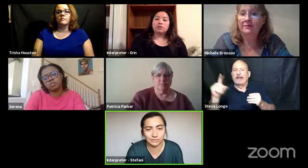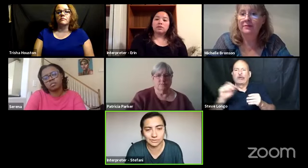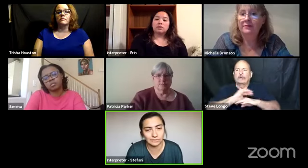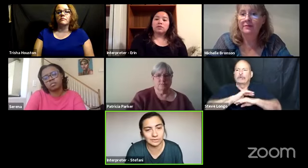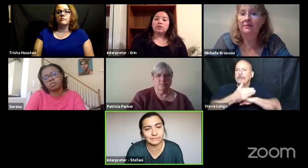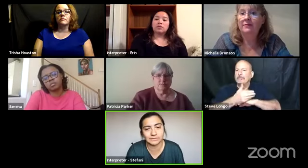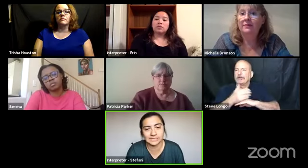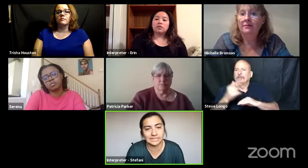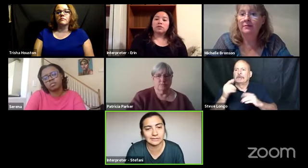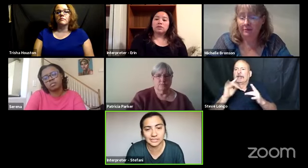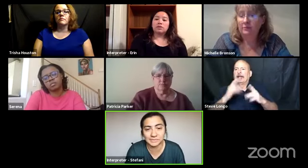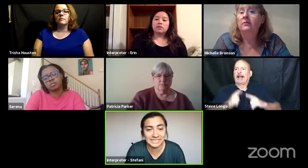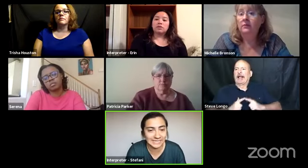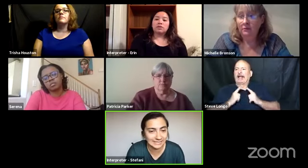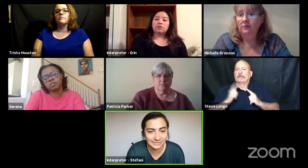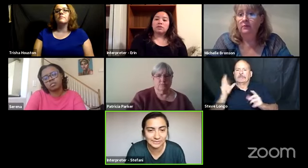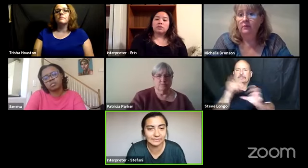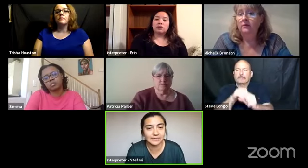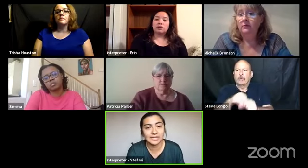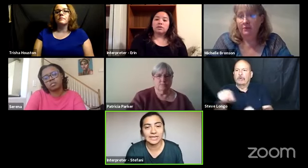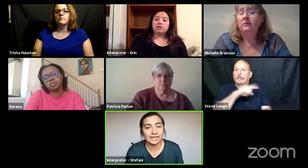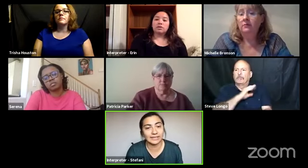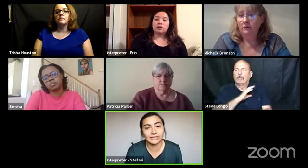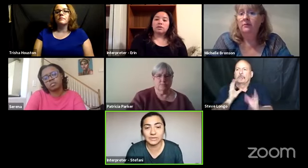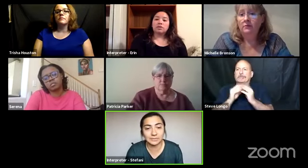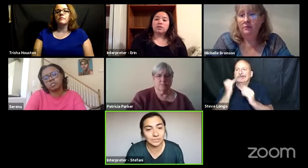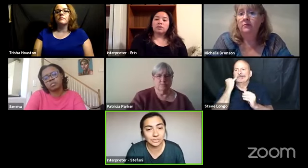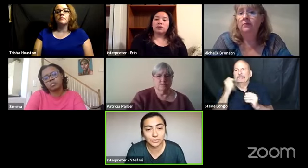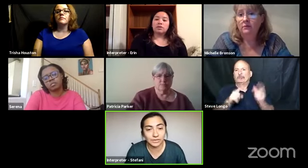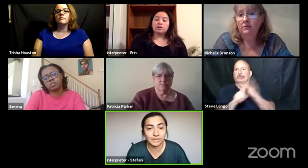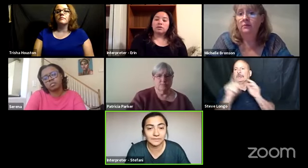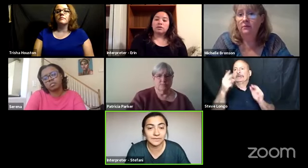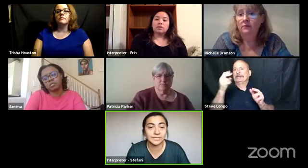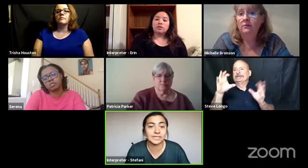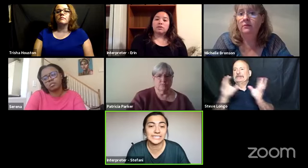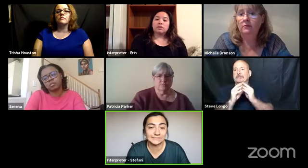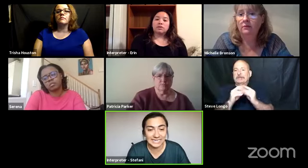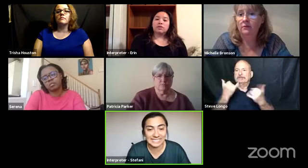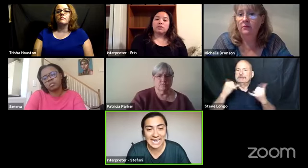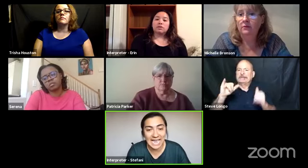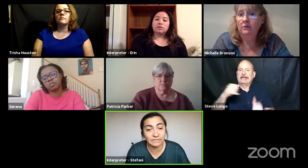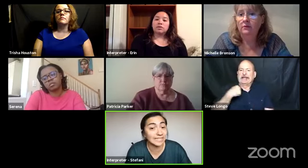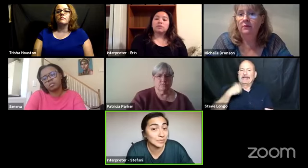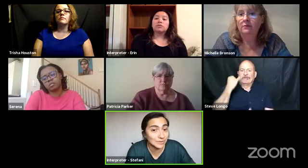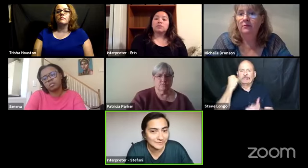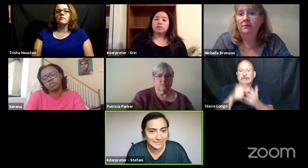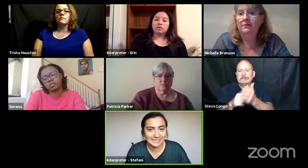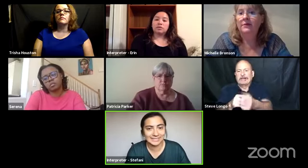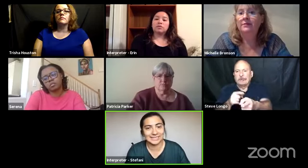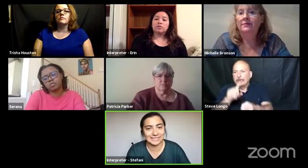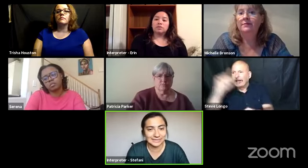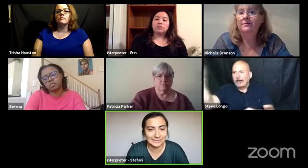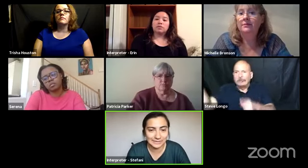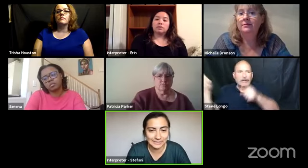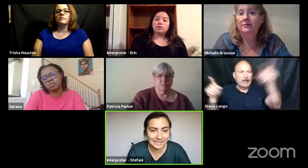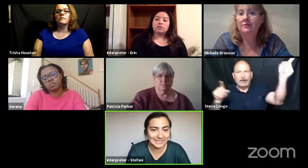to unforeseen circumstances or whatever, that they'll be able to join on whatever device they have available. And so, you know, I think this